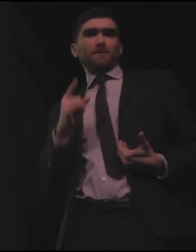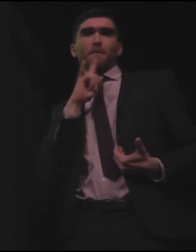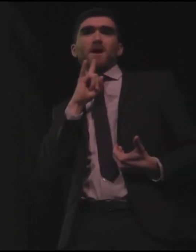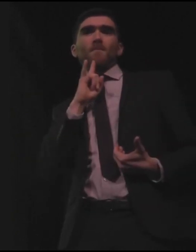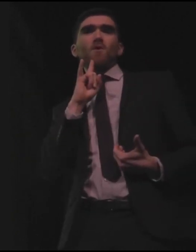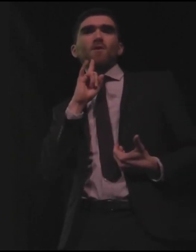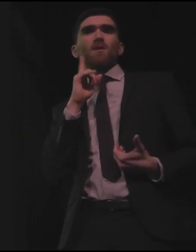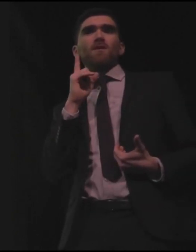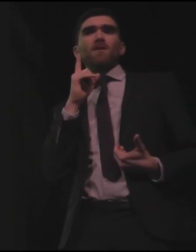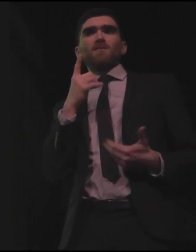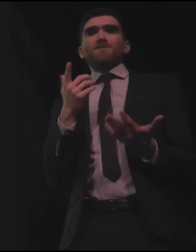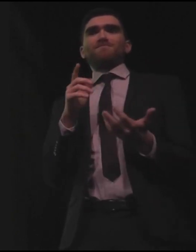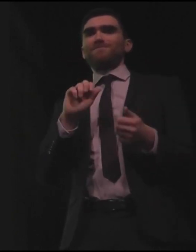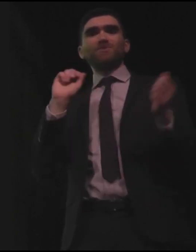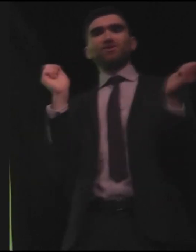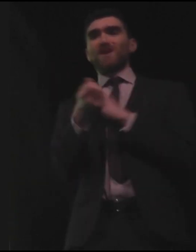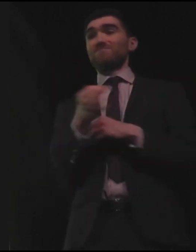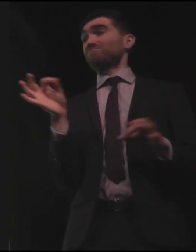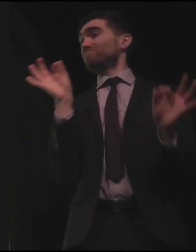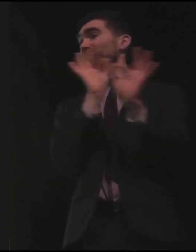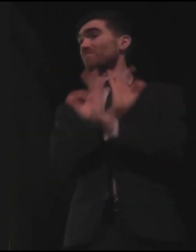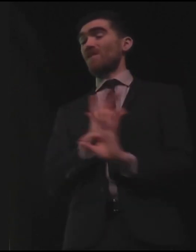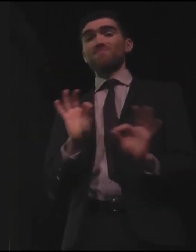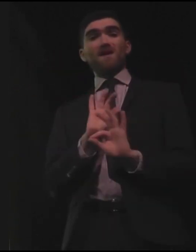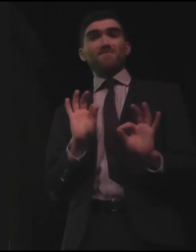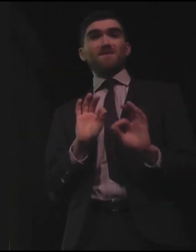most powerful members of our society.